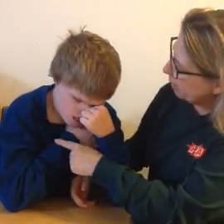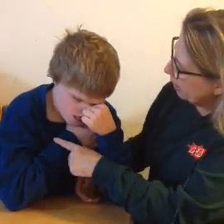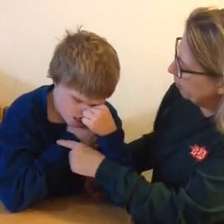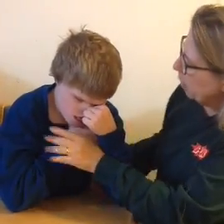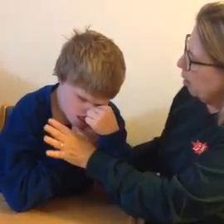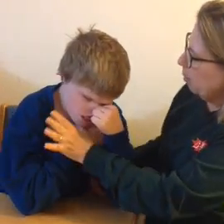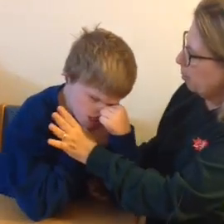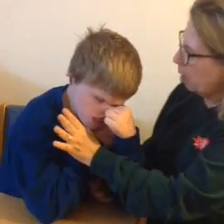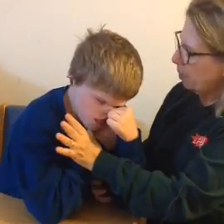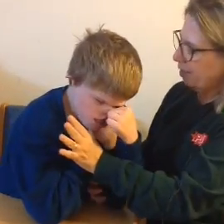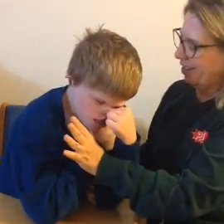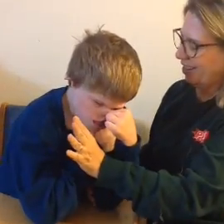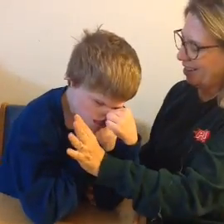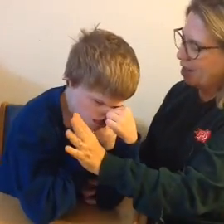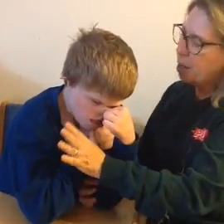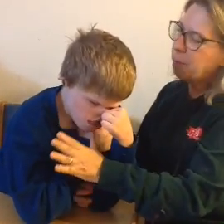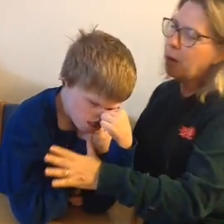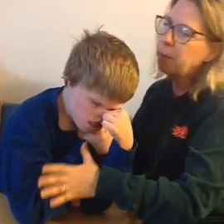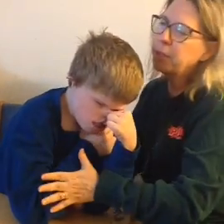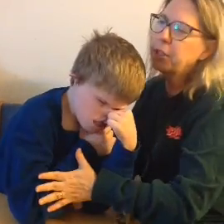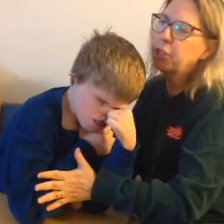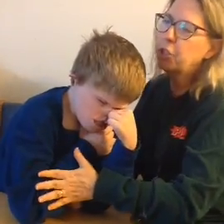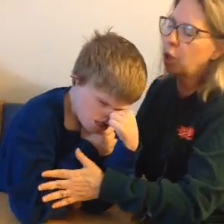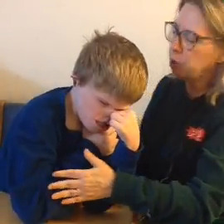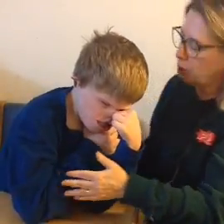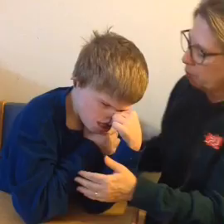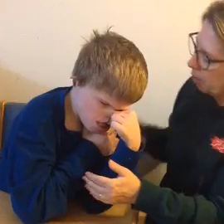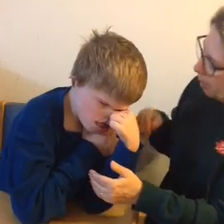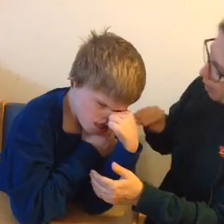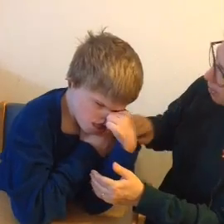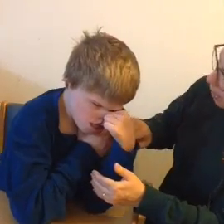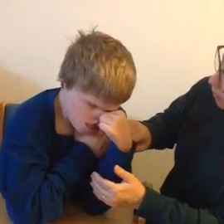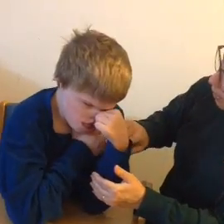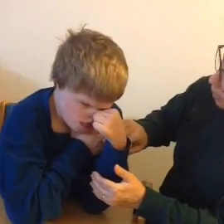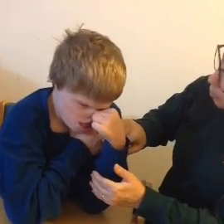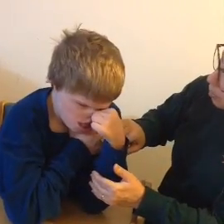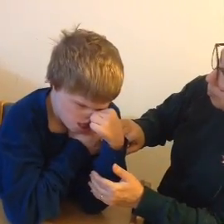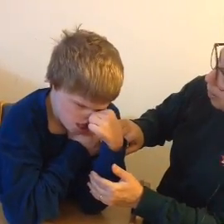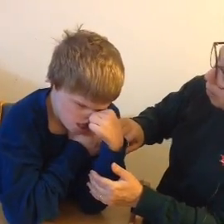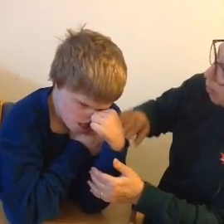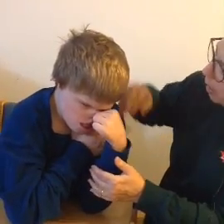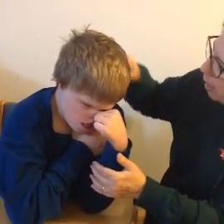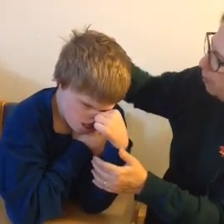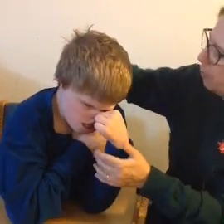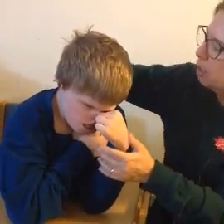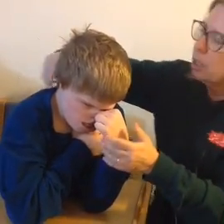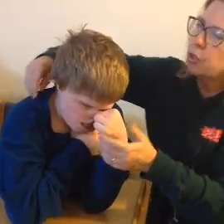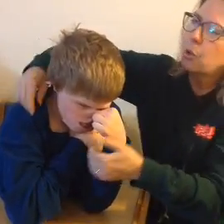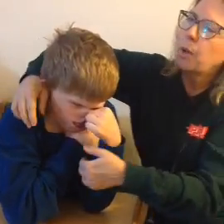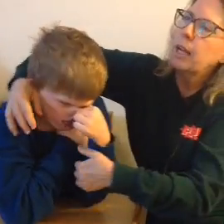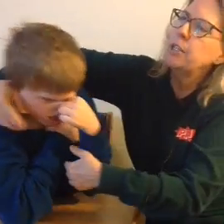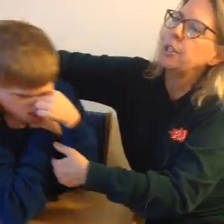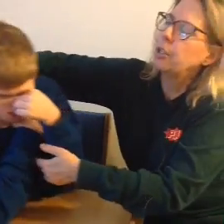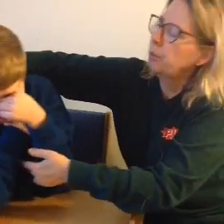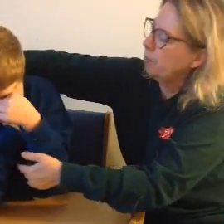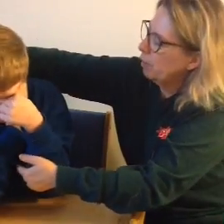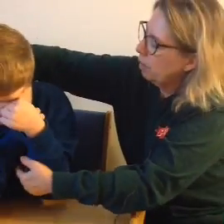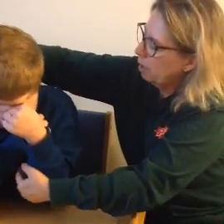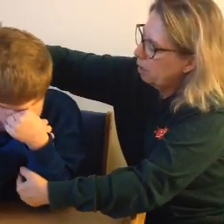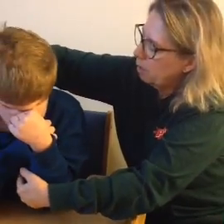Maxie, Mama is going to show you how to sign that a little bit better, okay? So what I do is,